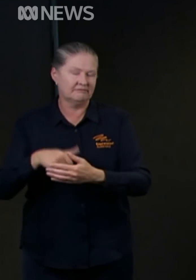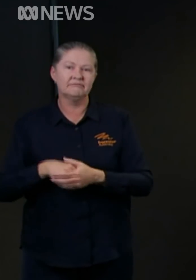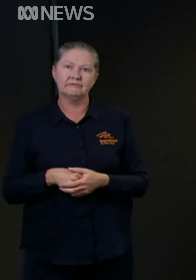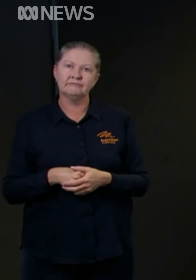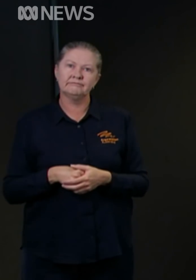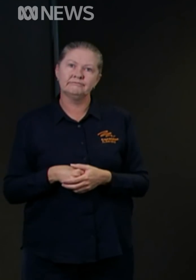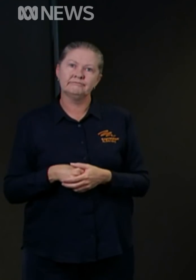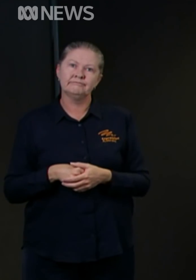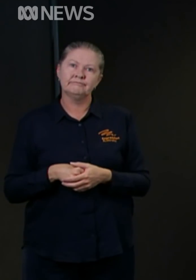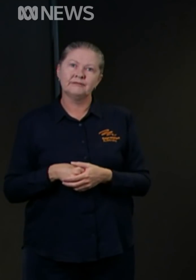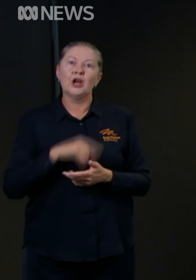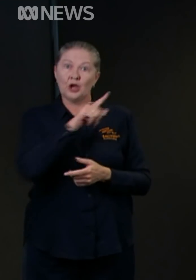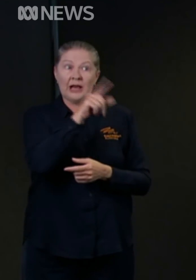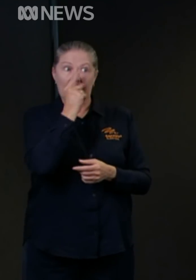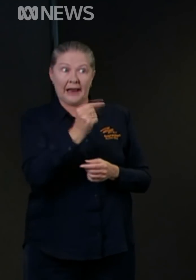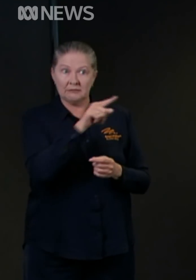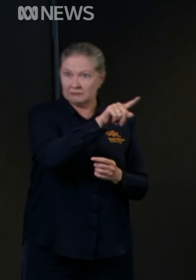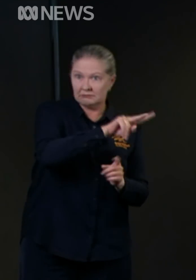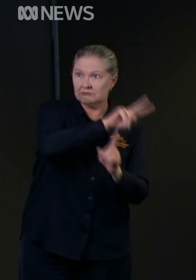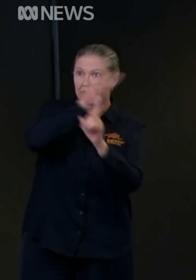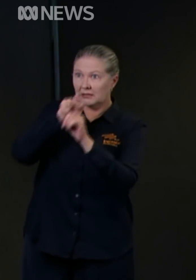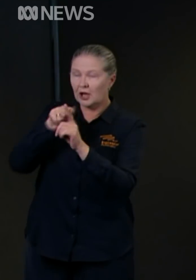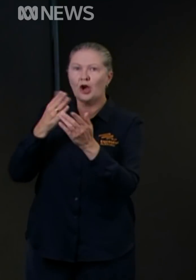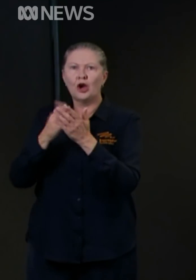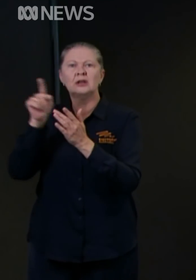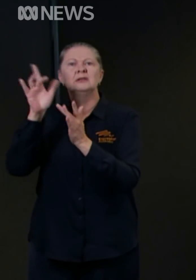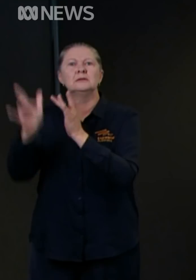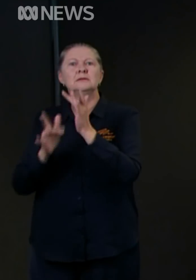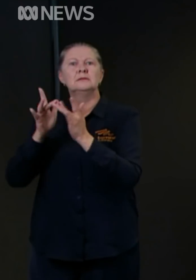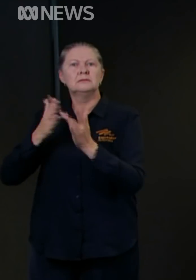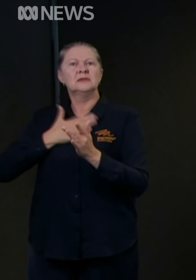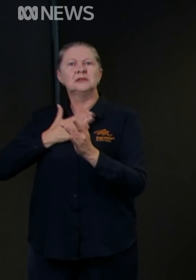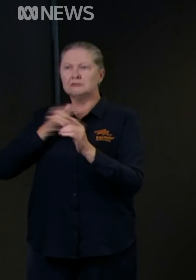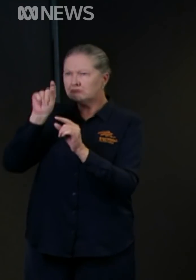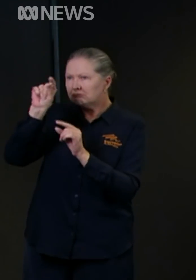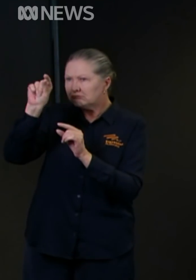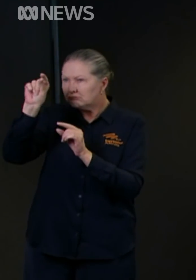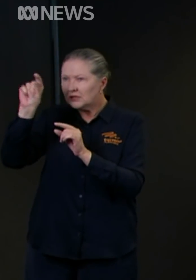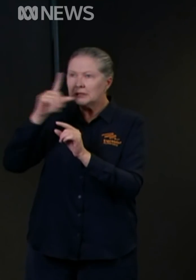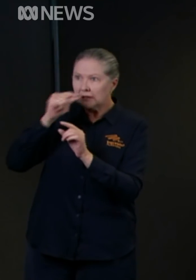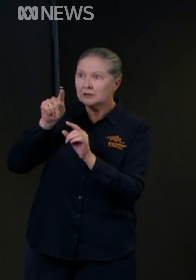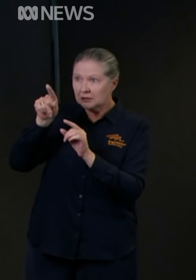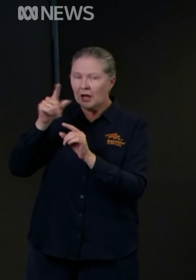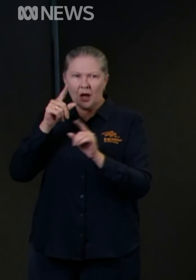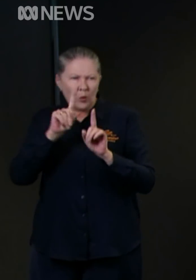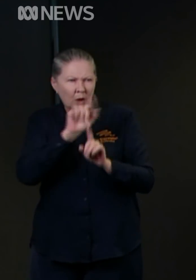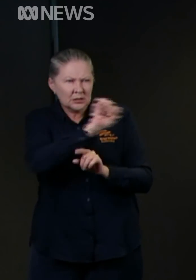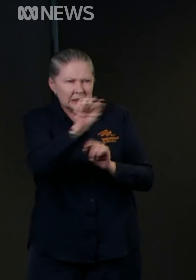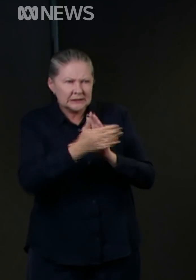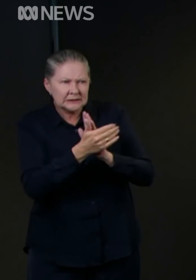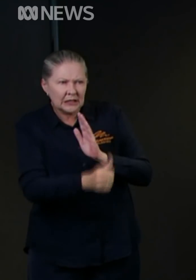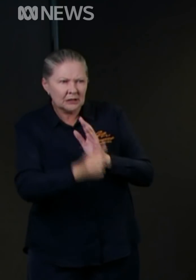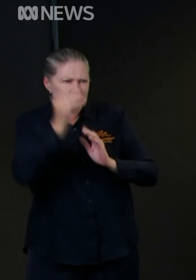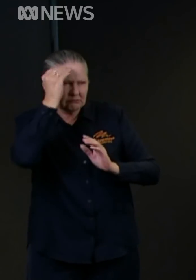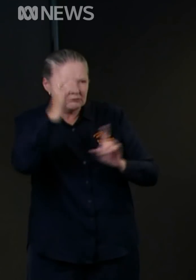going onto our portal on our website and registering their interest. We'll then be looking to match up their skills with health